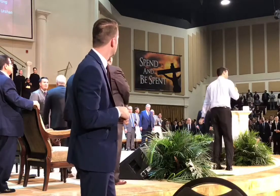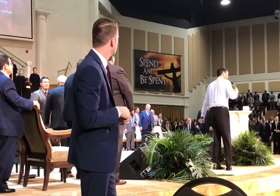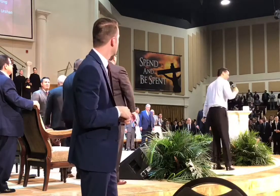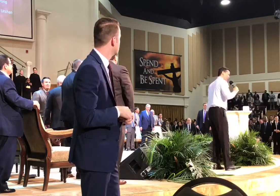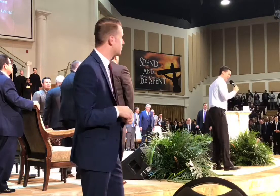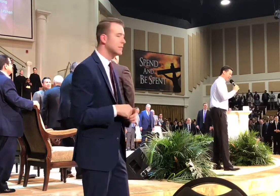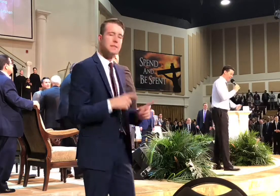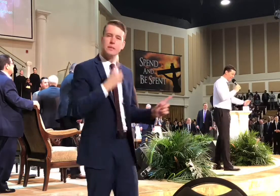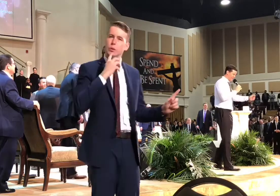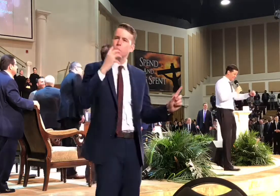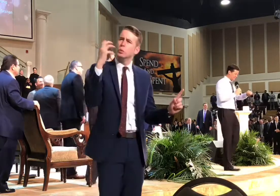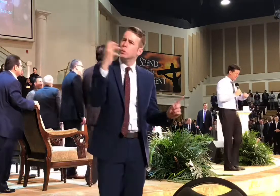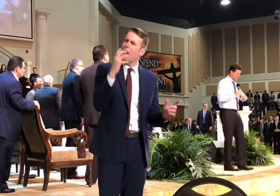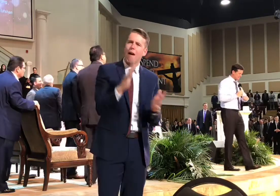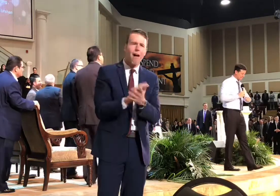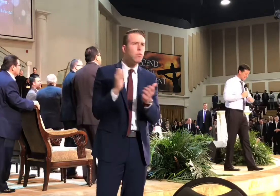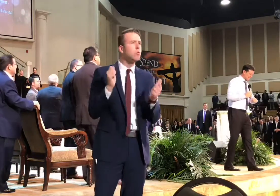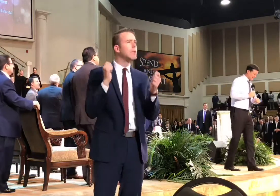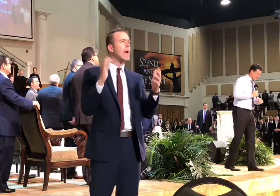Ooh,